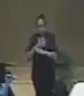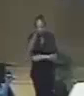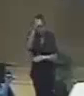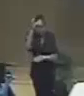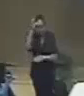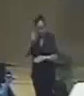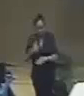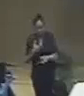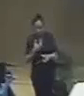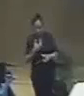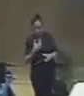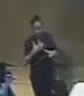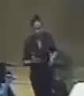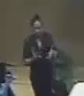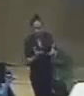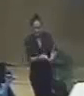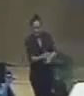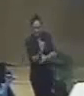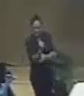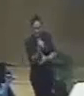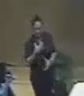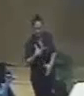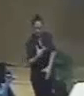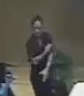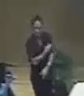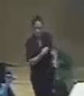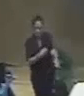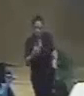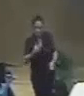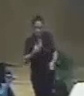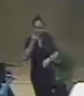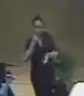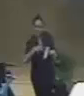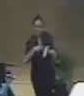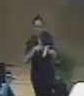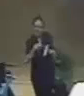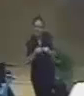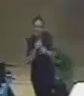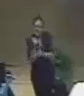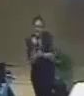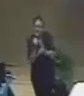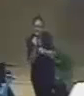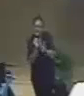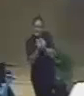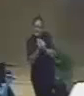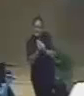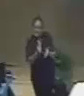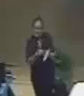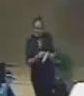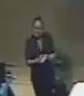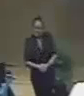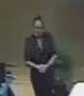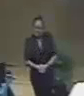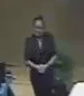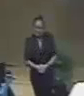I want to give that dummy an injection. So I hold up my phone and over the